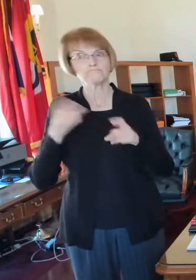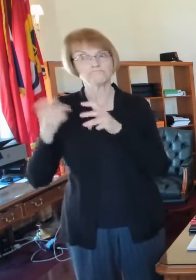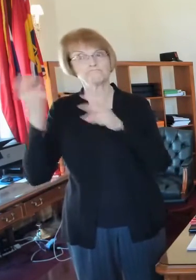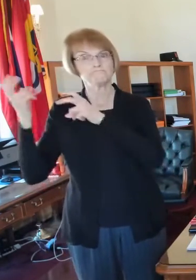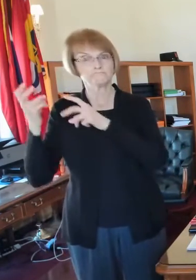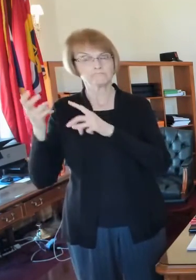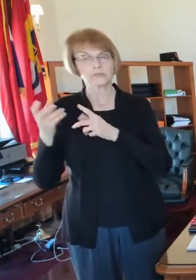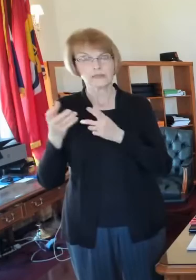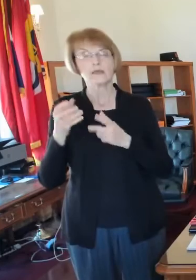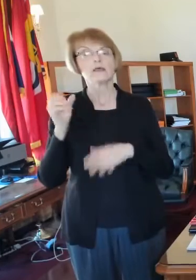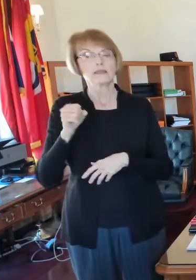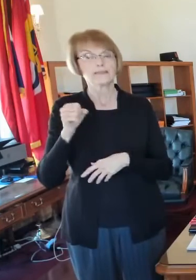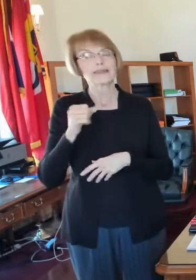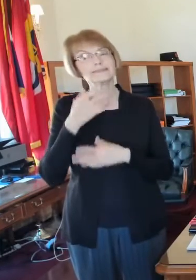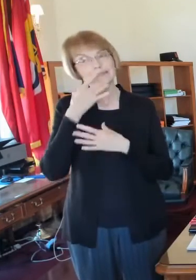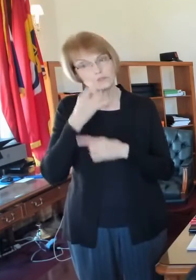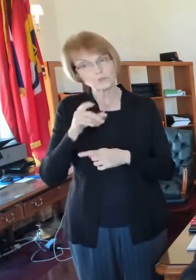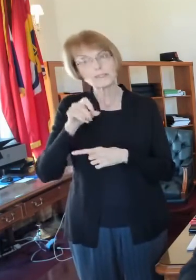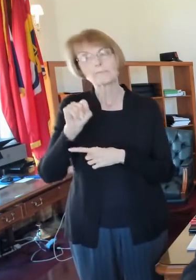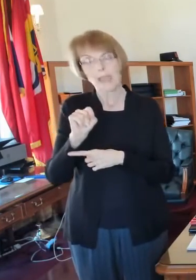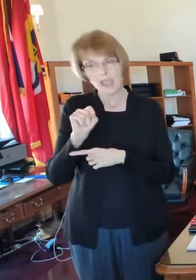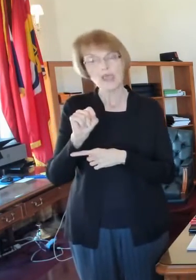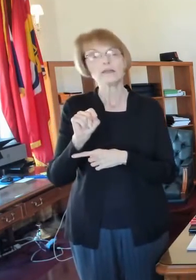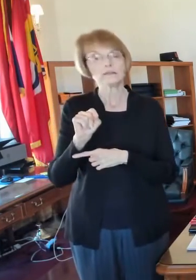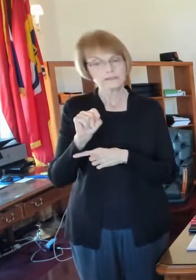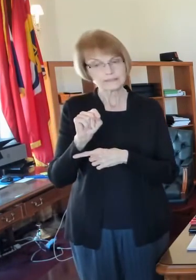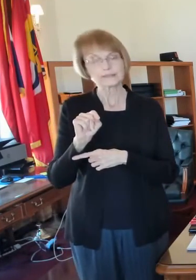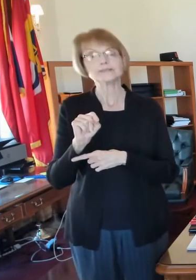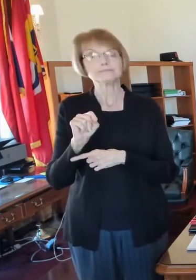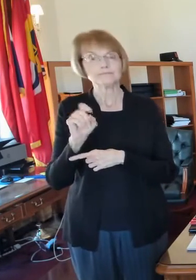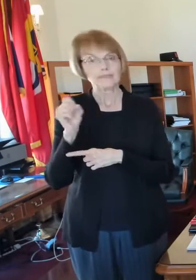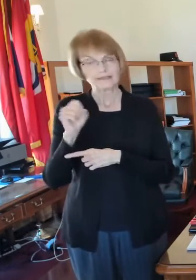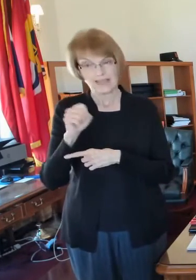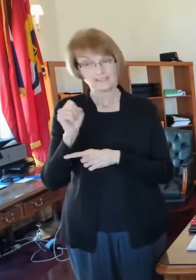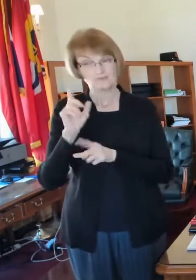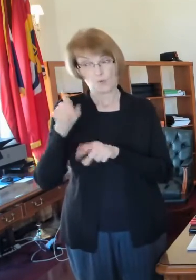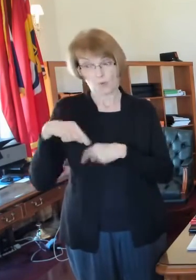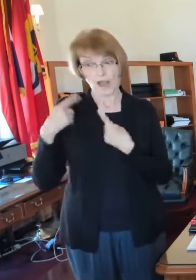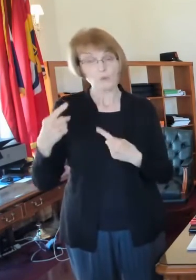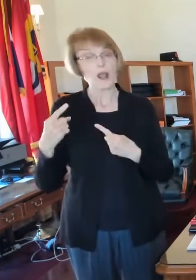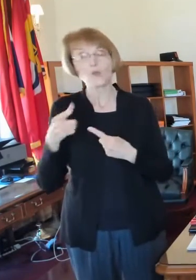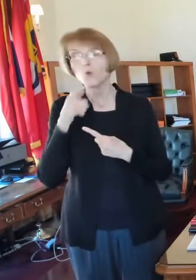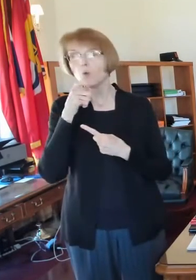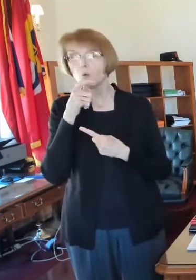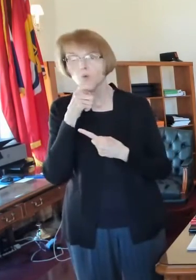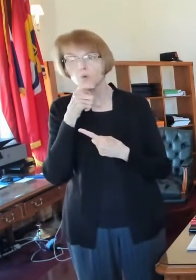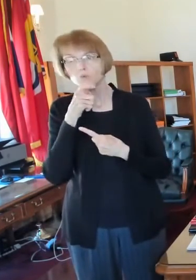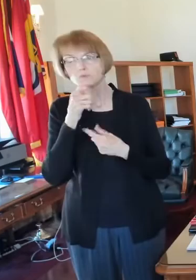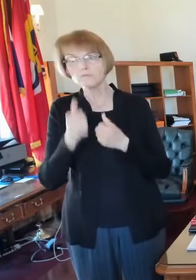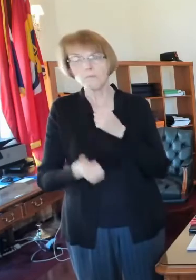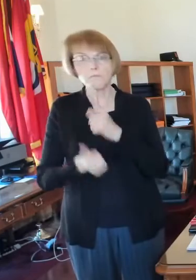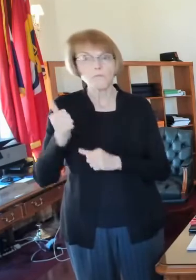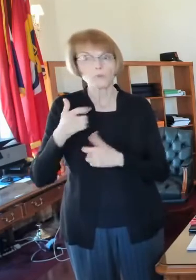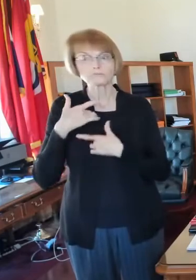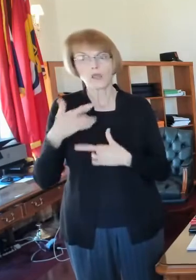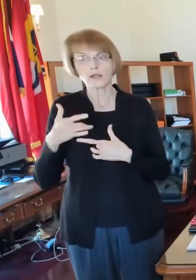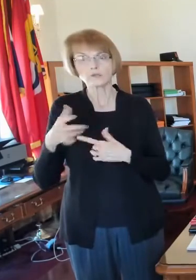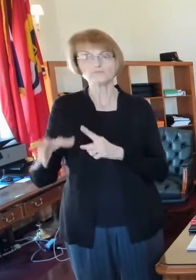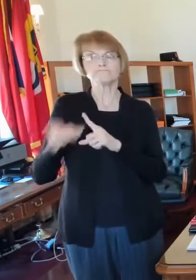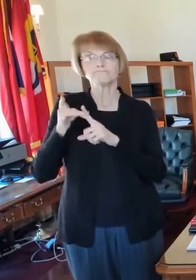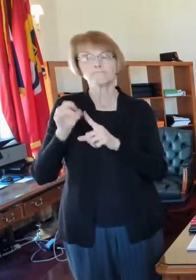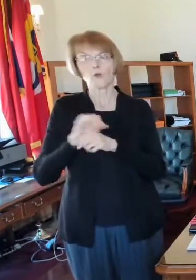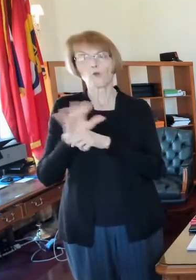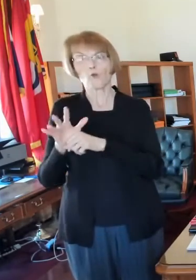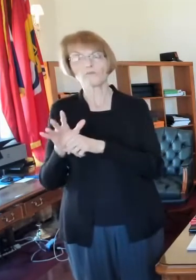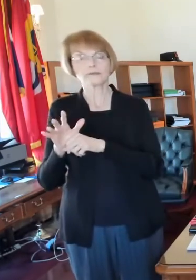the younger adults for quite a while. Hang on, I'm looking for